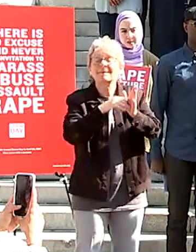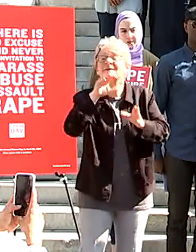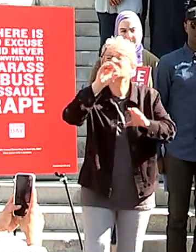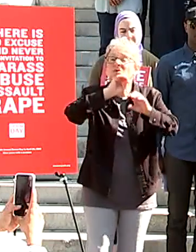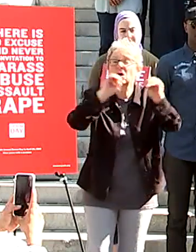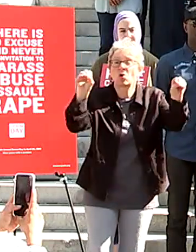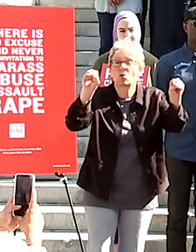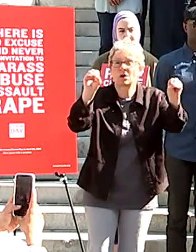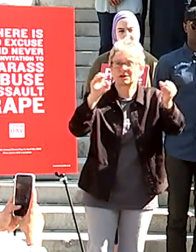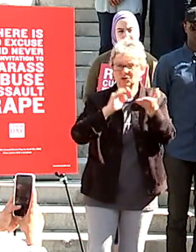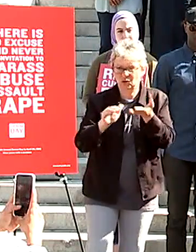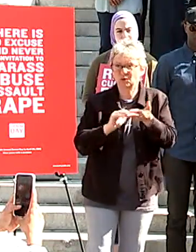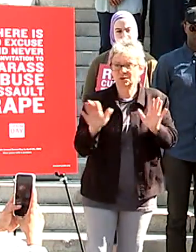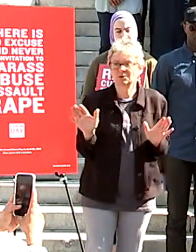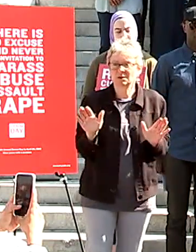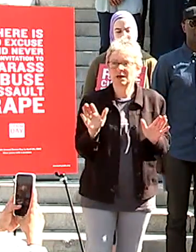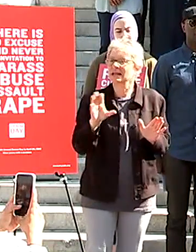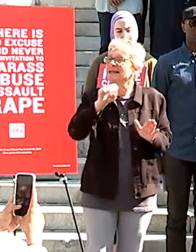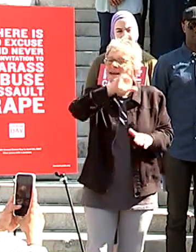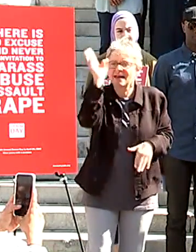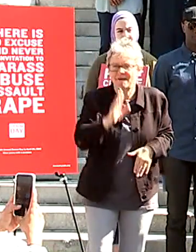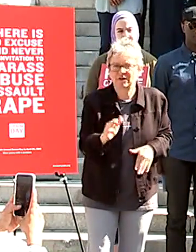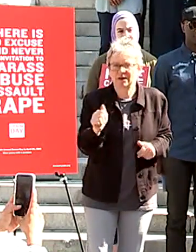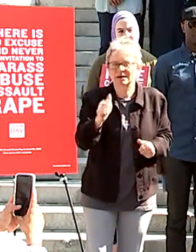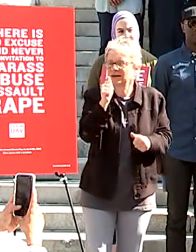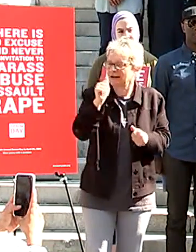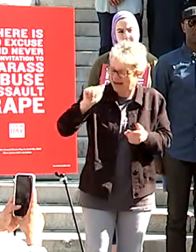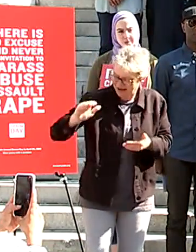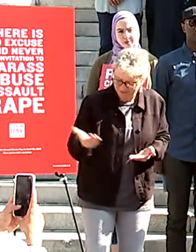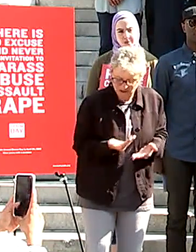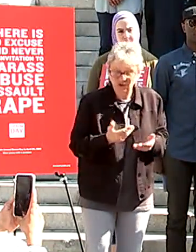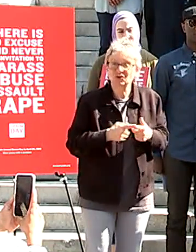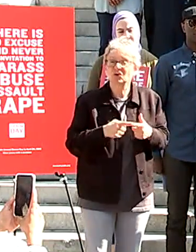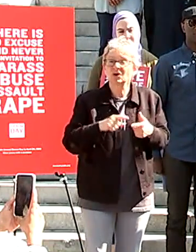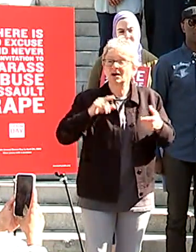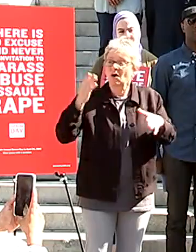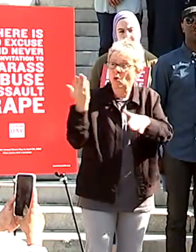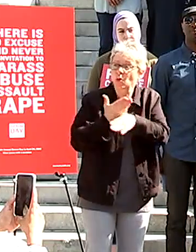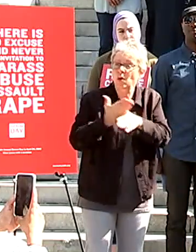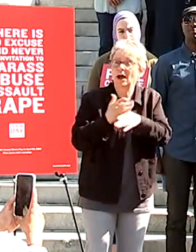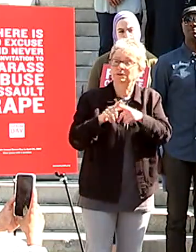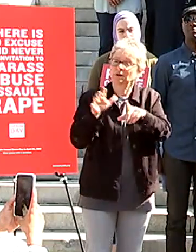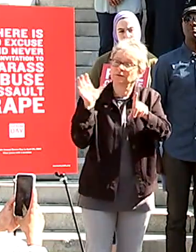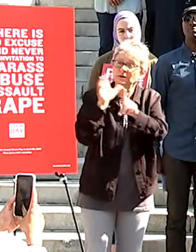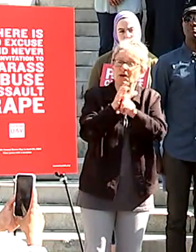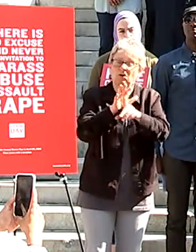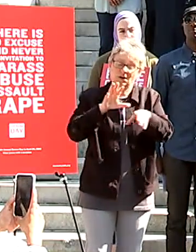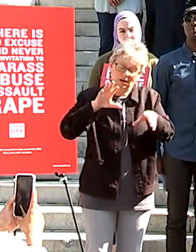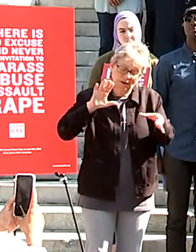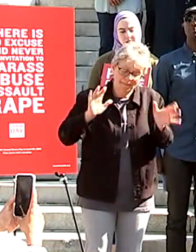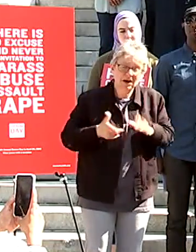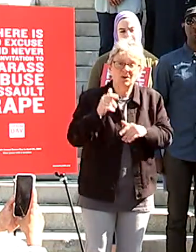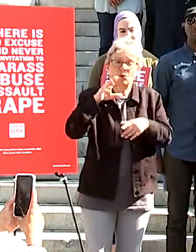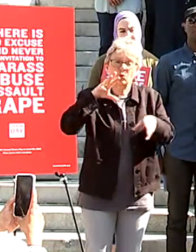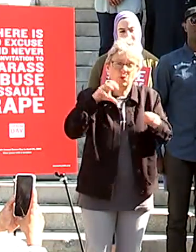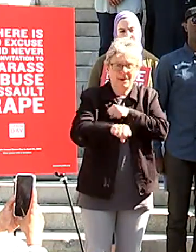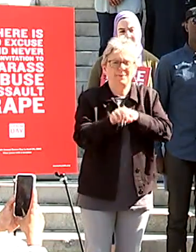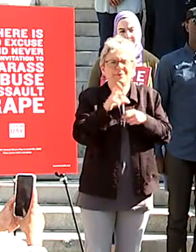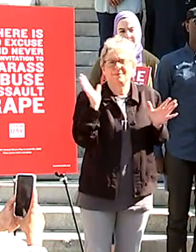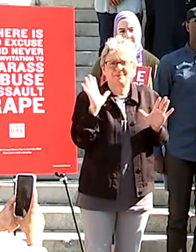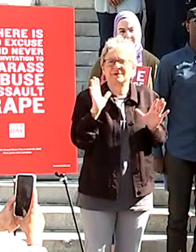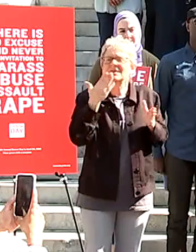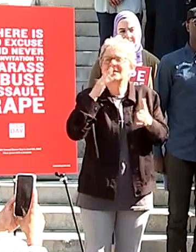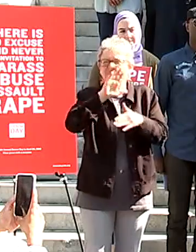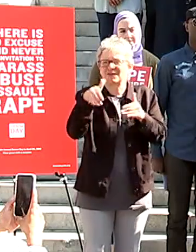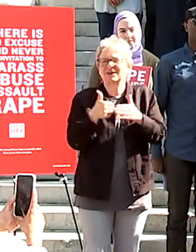again. There is no excuse and never an invitation to harass, assault, abuse, or rape.